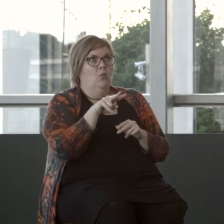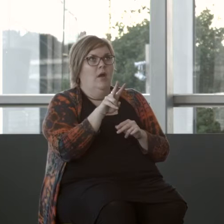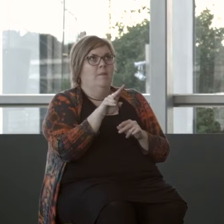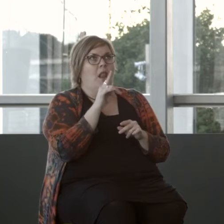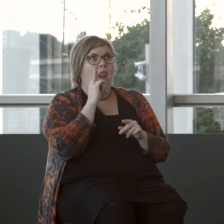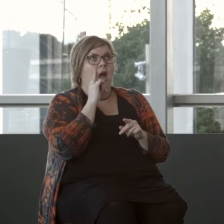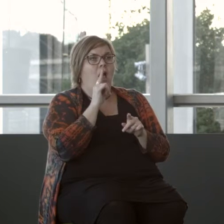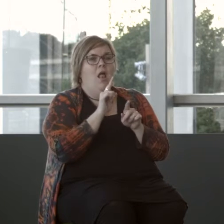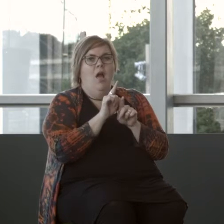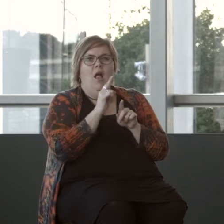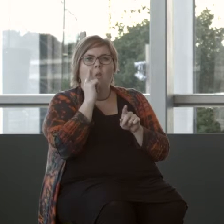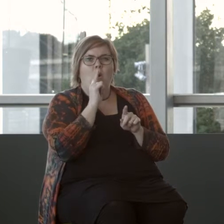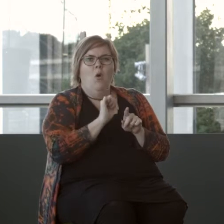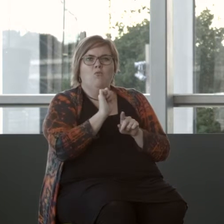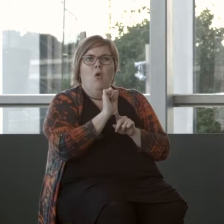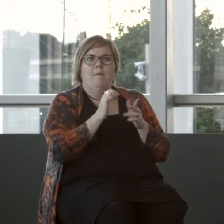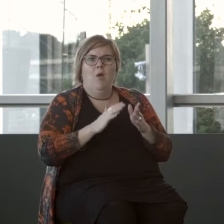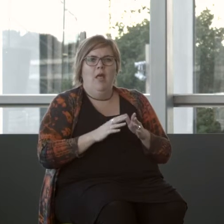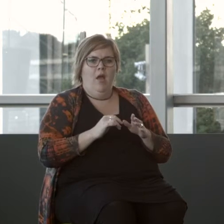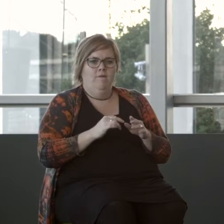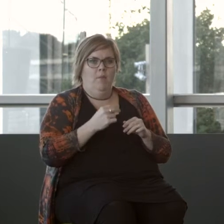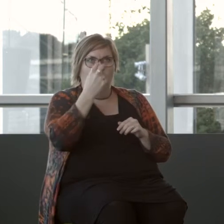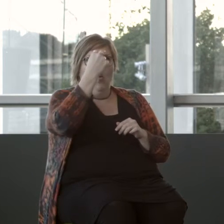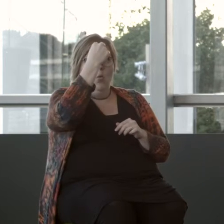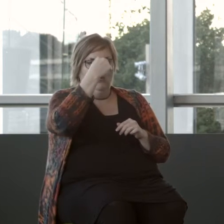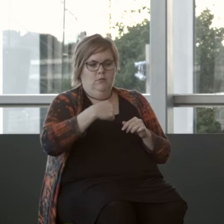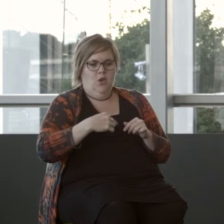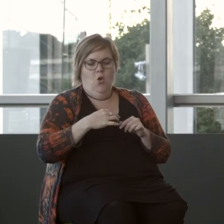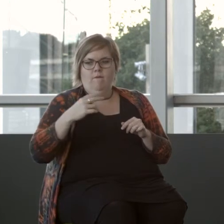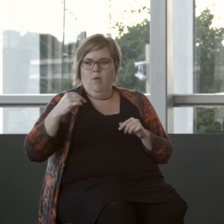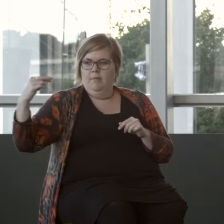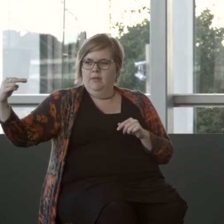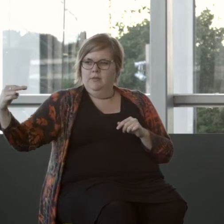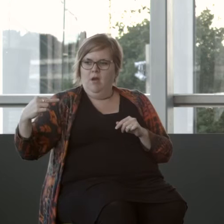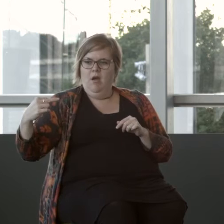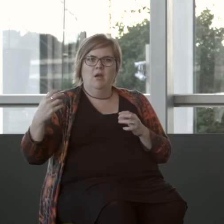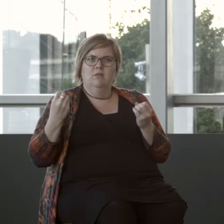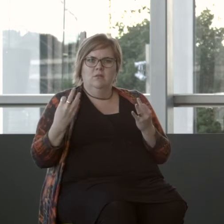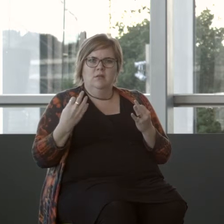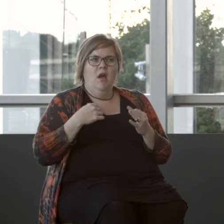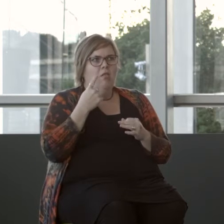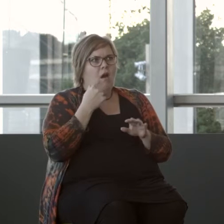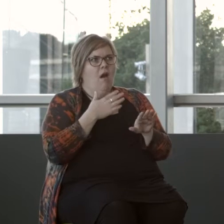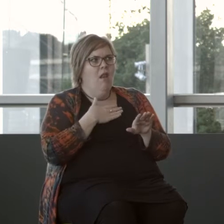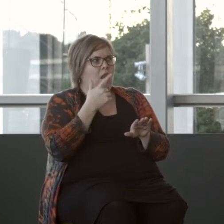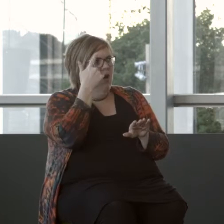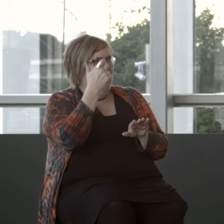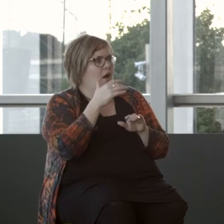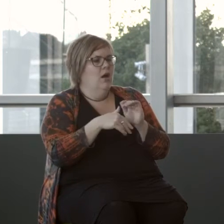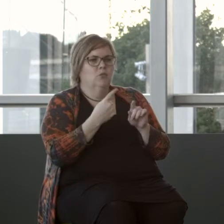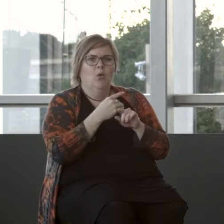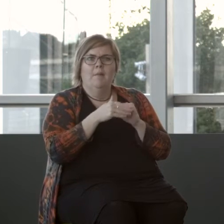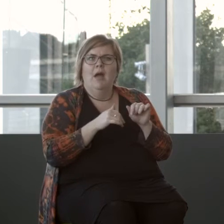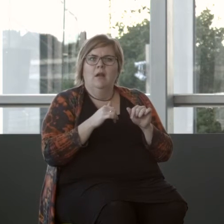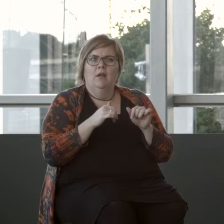body from like the top downwards rather than from the side. And so I thought, oh, I like that idea of talking about